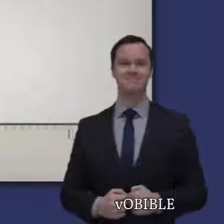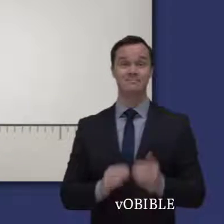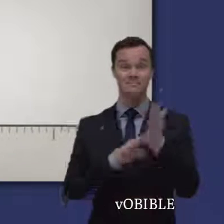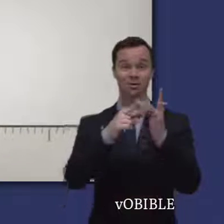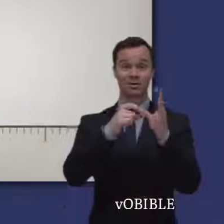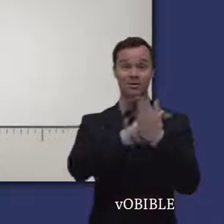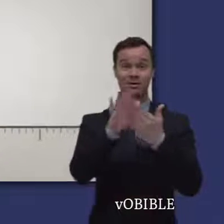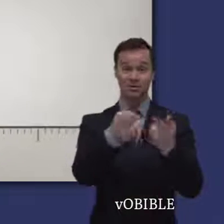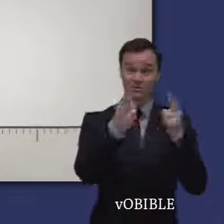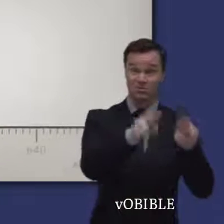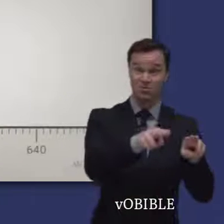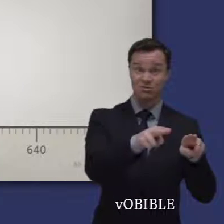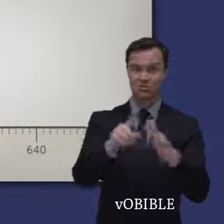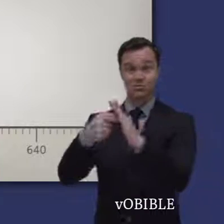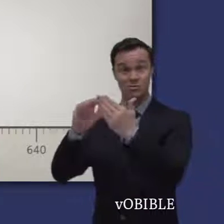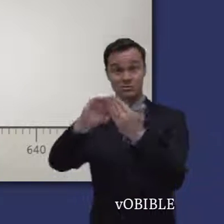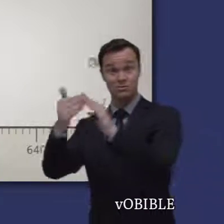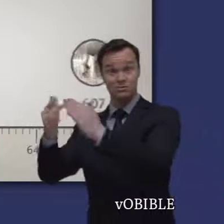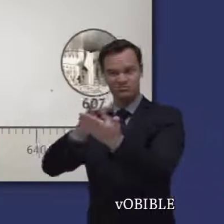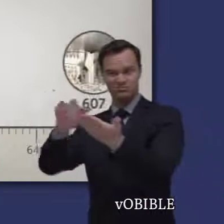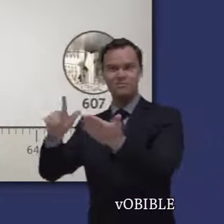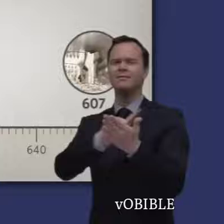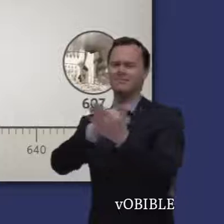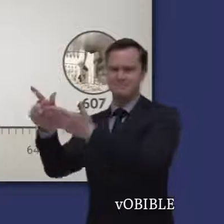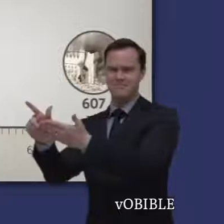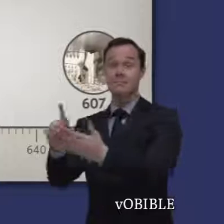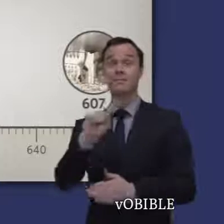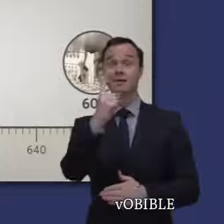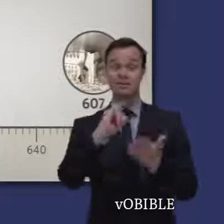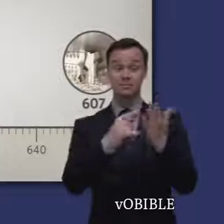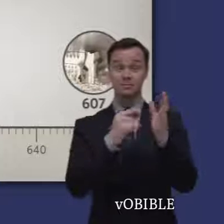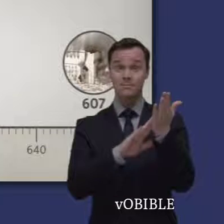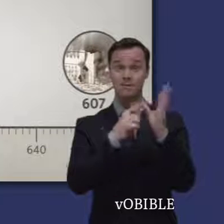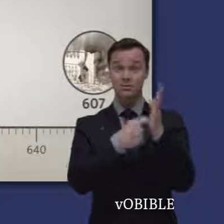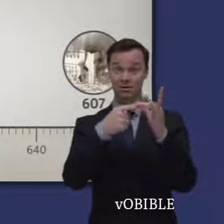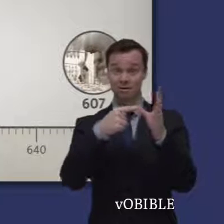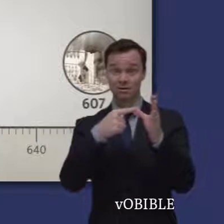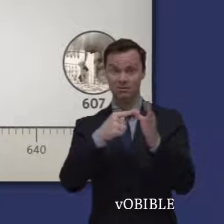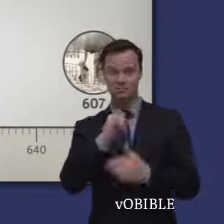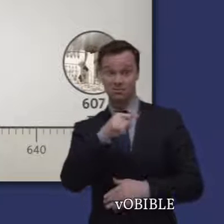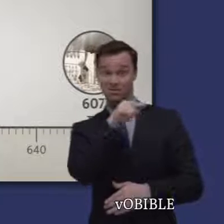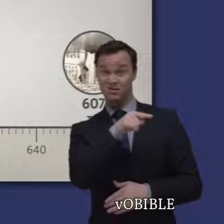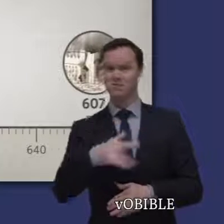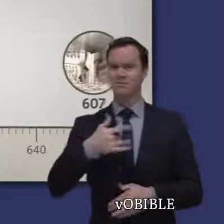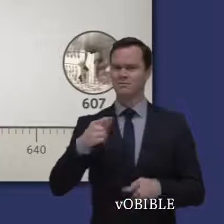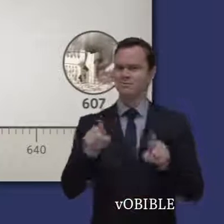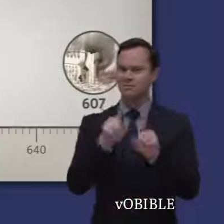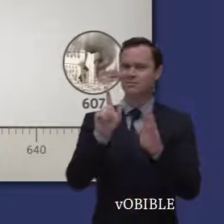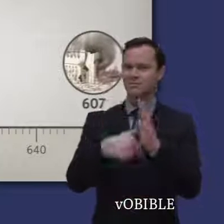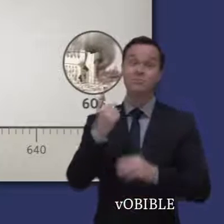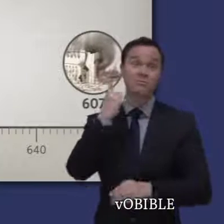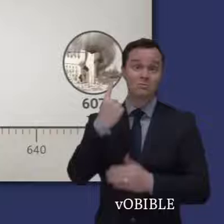Although the destruction of Jerusalem foretold by Micah occurred many years after his death, he probably lived to see